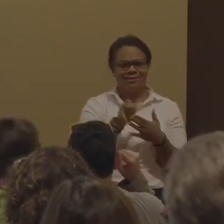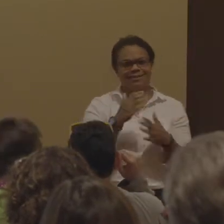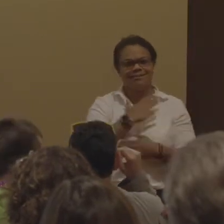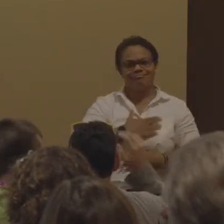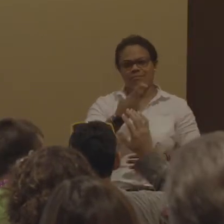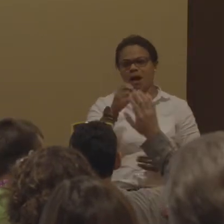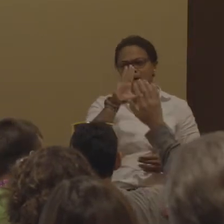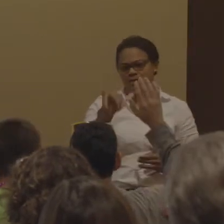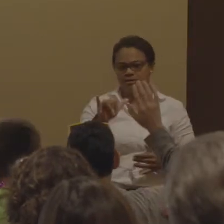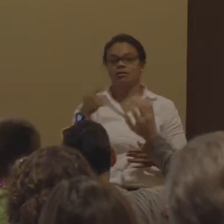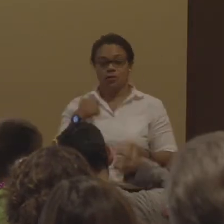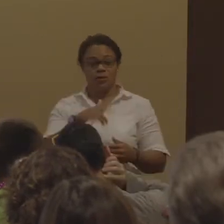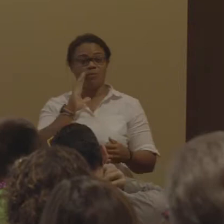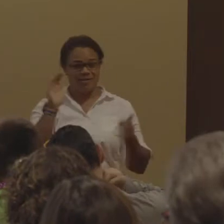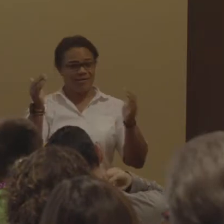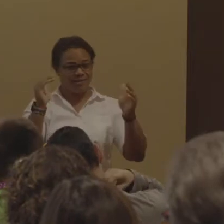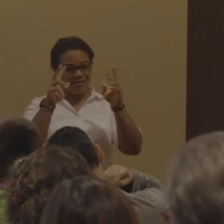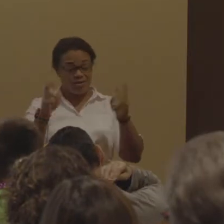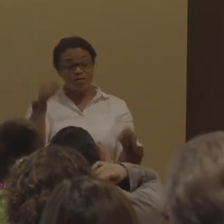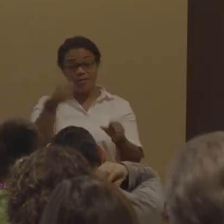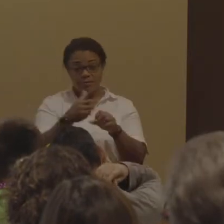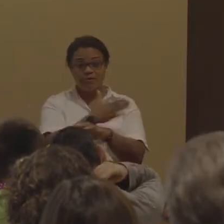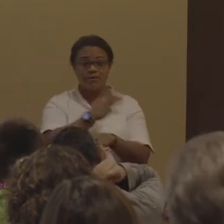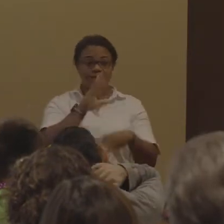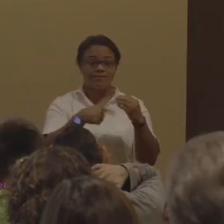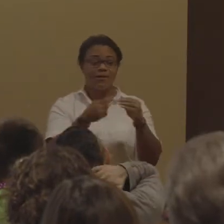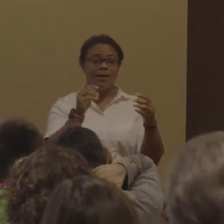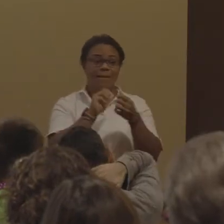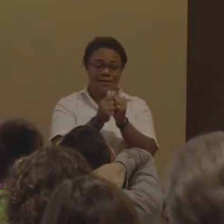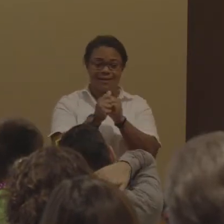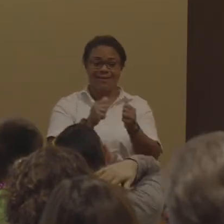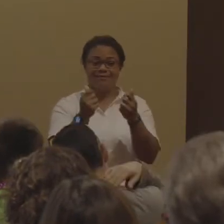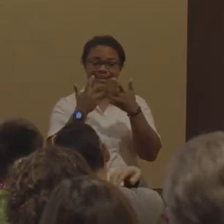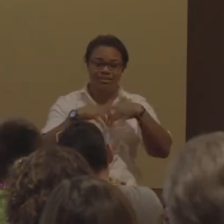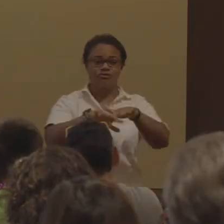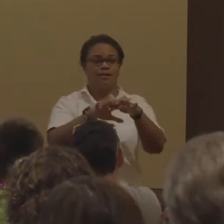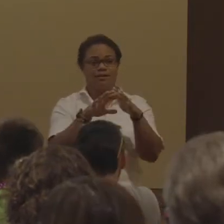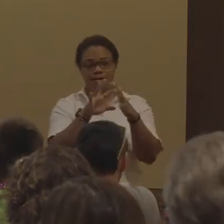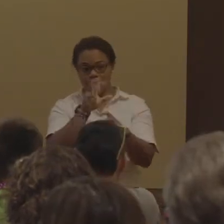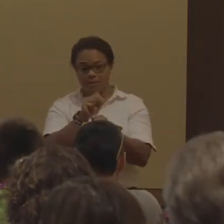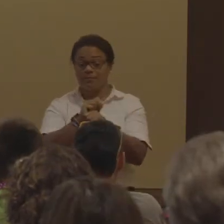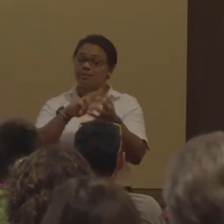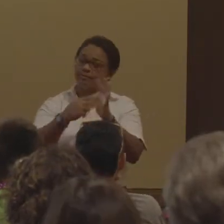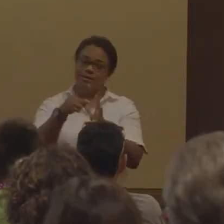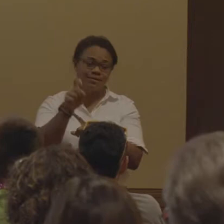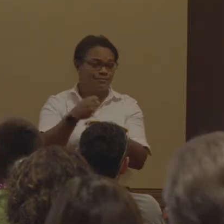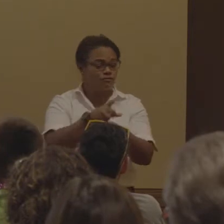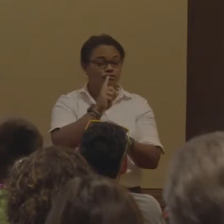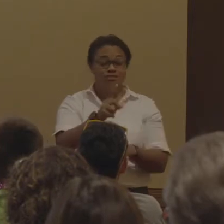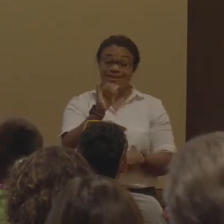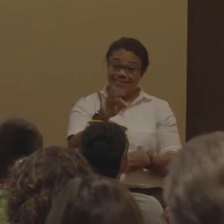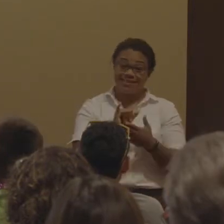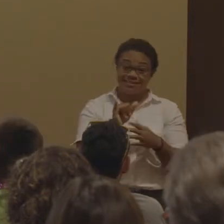look at, because remember, at the very beginning, I talked about competitive integrated employment. So we really wanna make sure that even if it